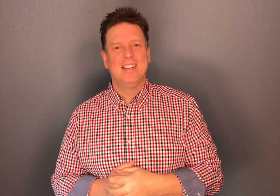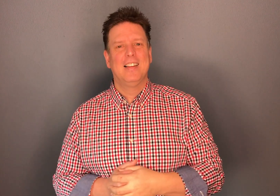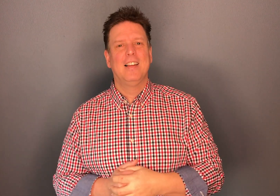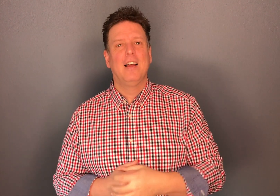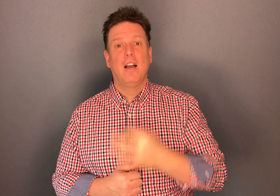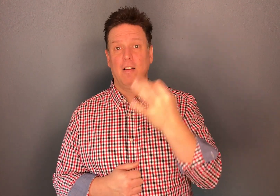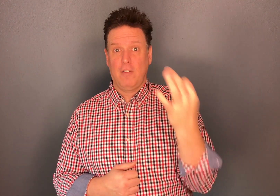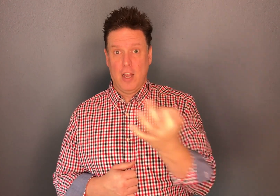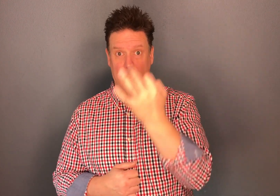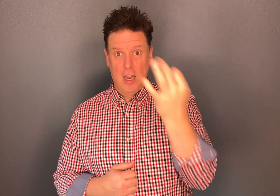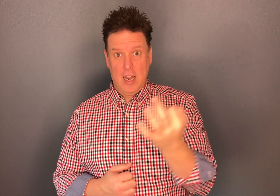it just with the H.